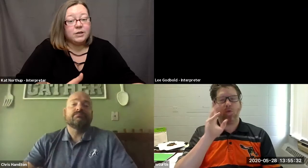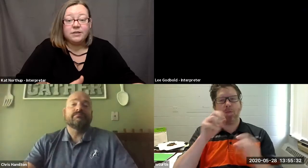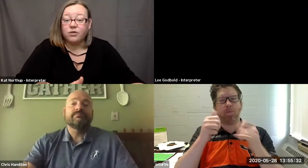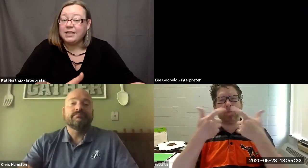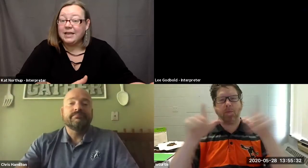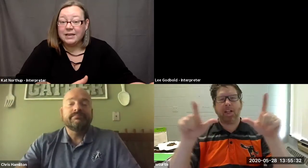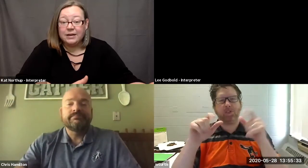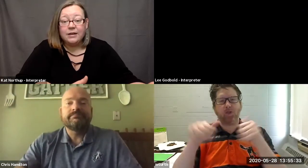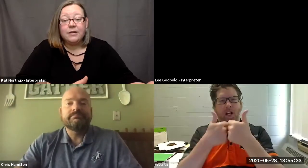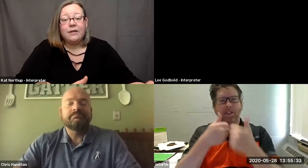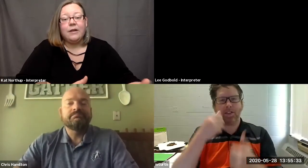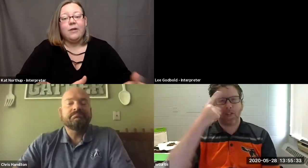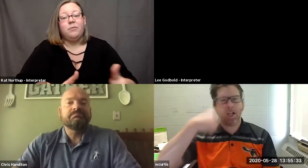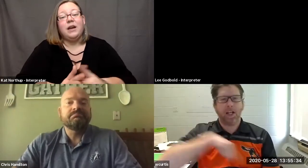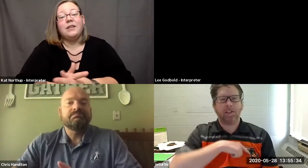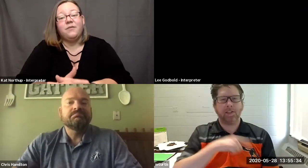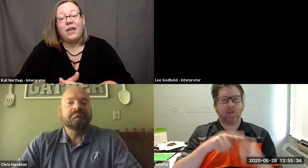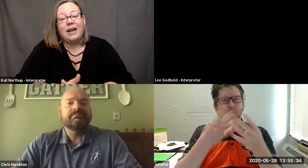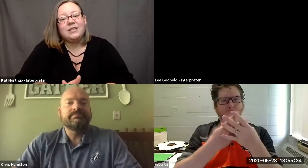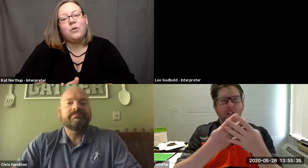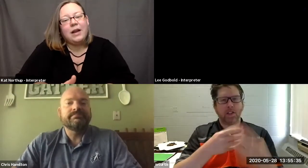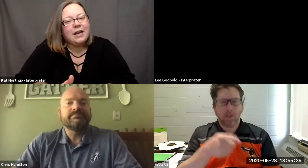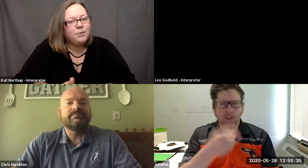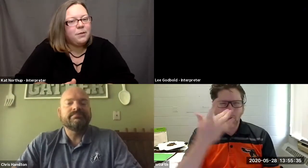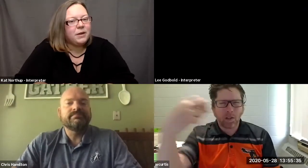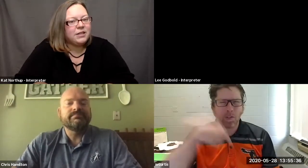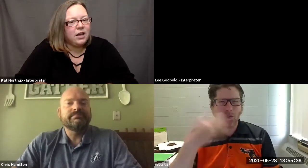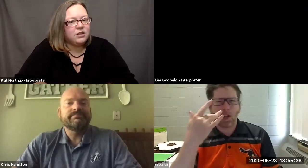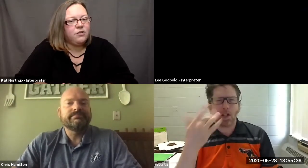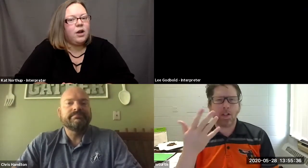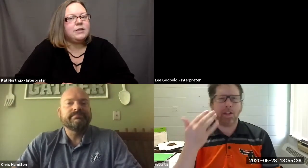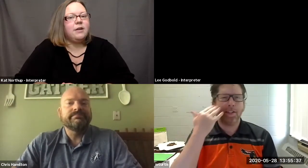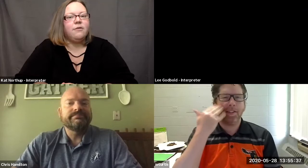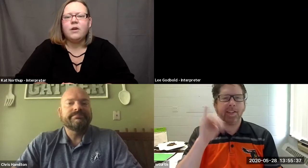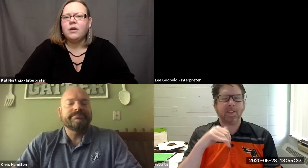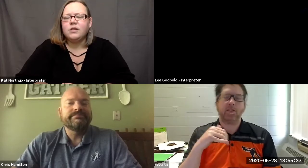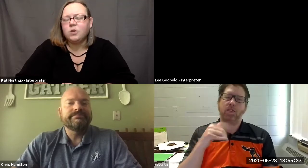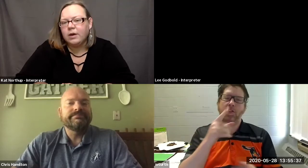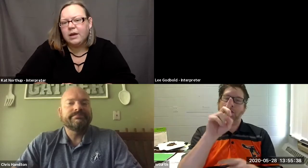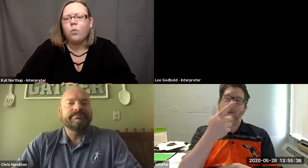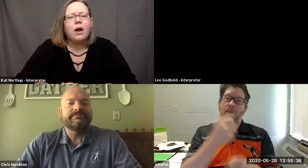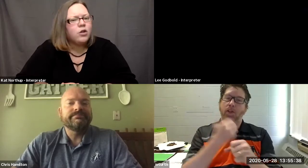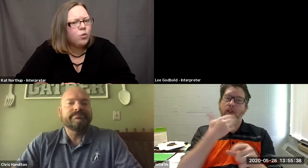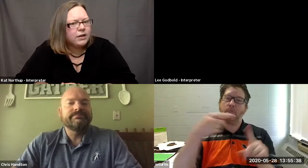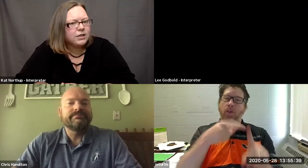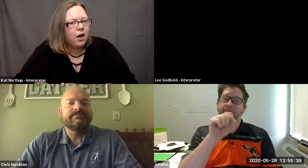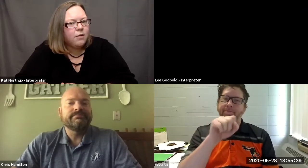transfers in because of that. So it has been a big challenge for us of screening, why are you wanting to come to